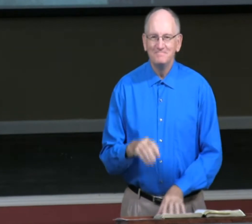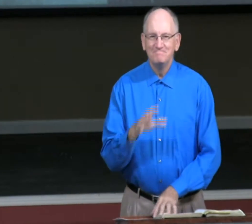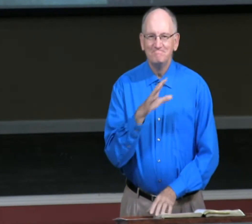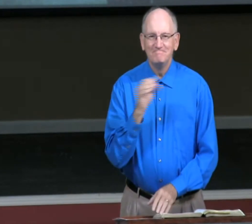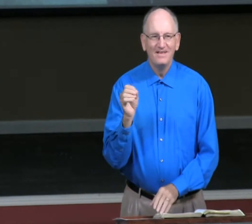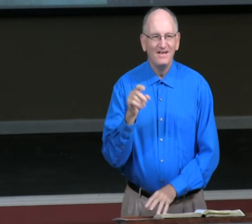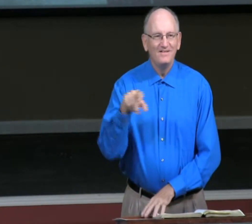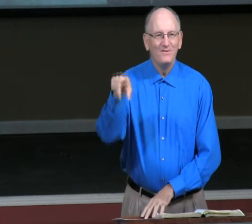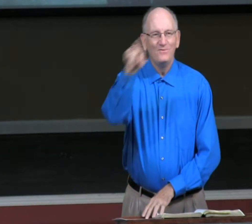teasing.